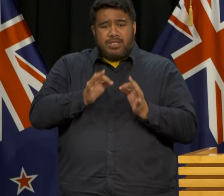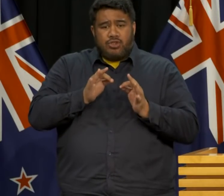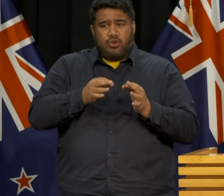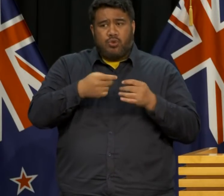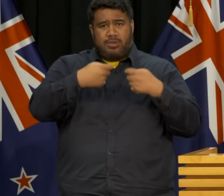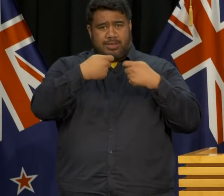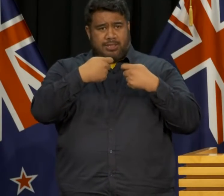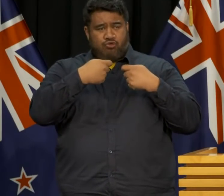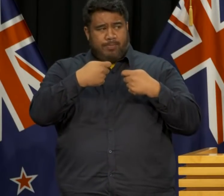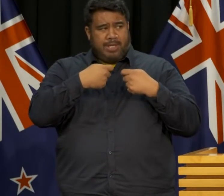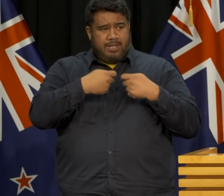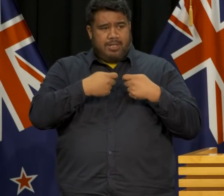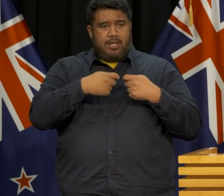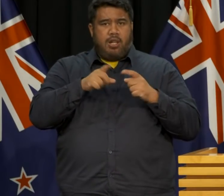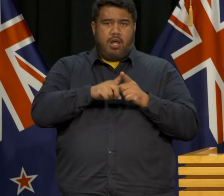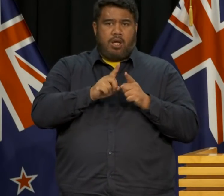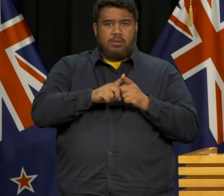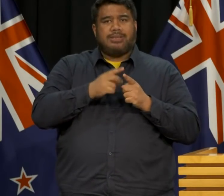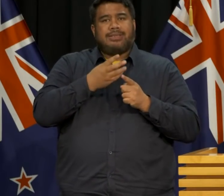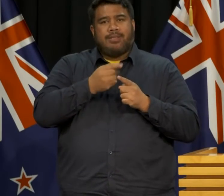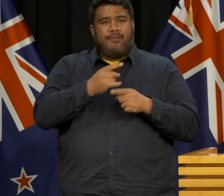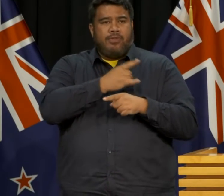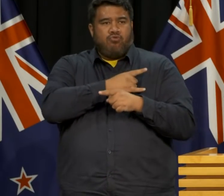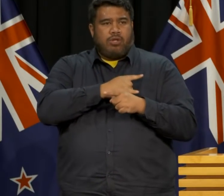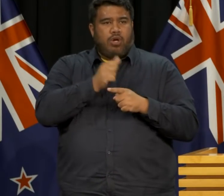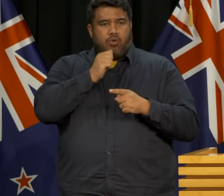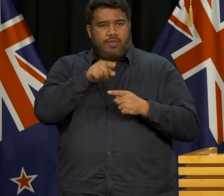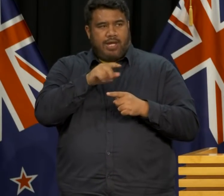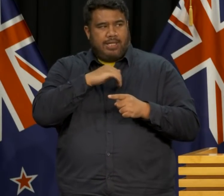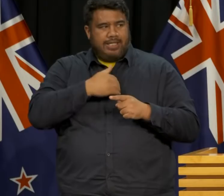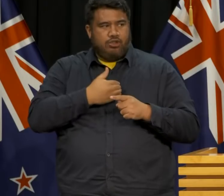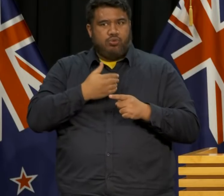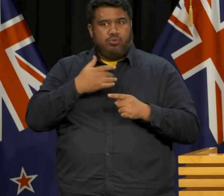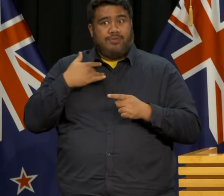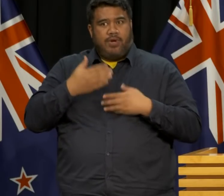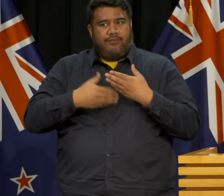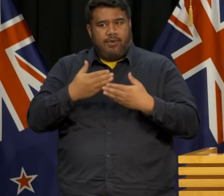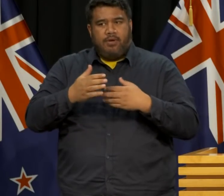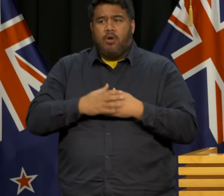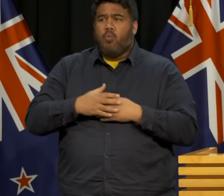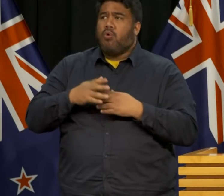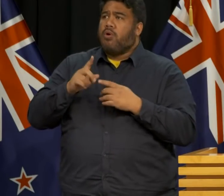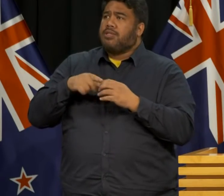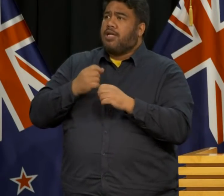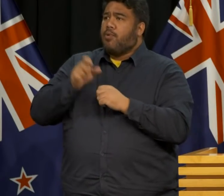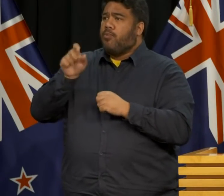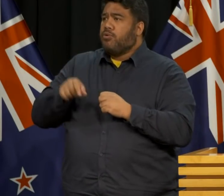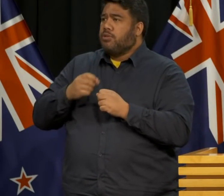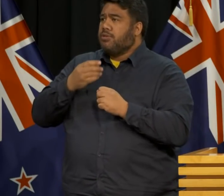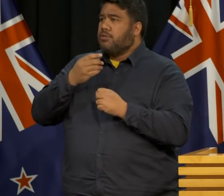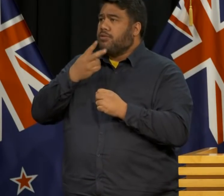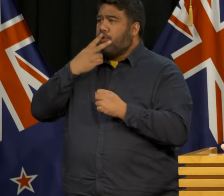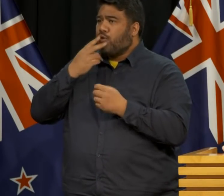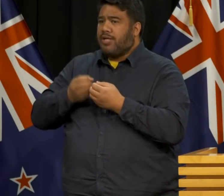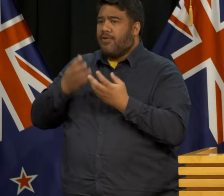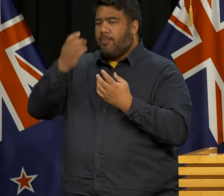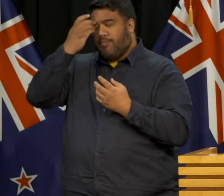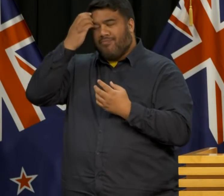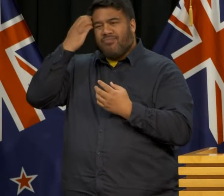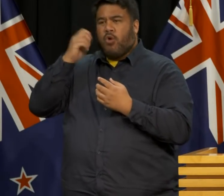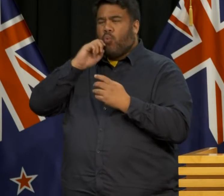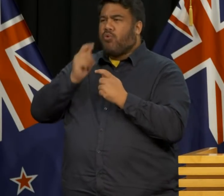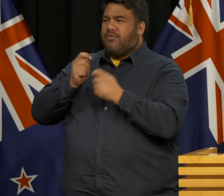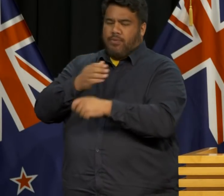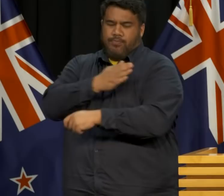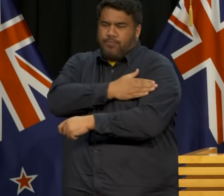again, that's something that the health officials will determine. For example, if someone's giving up on smoking, then they'll be provided with Nicorette or